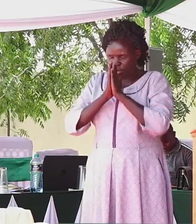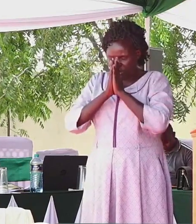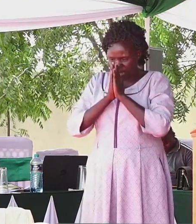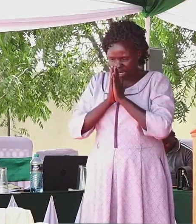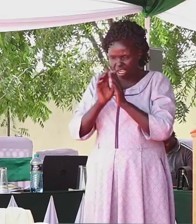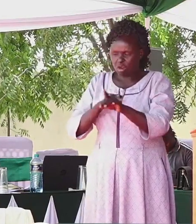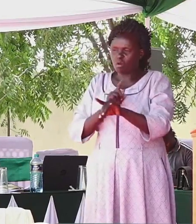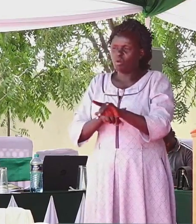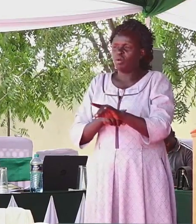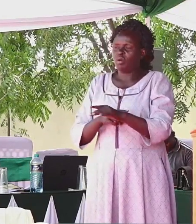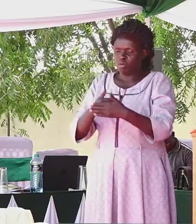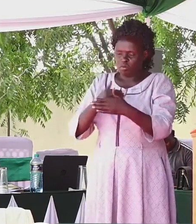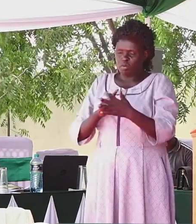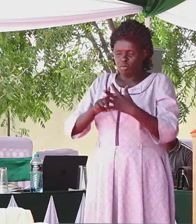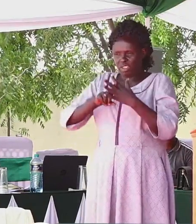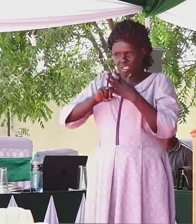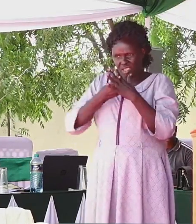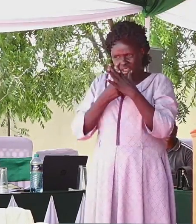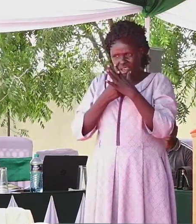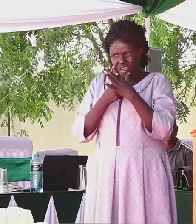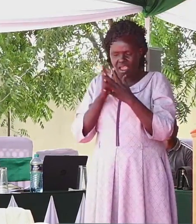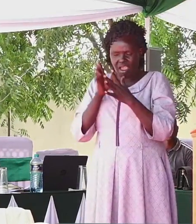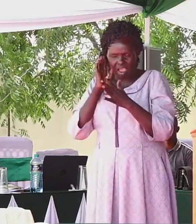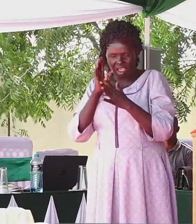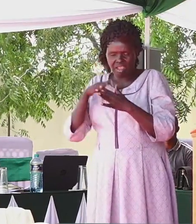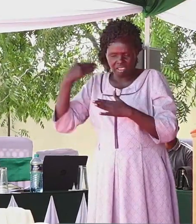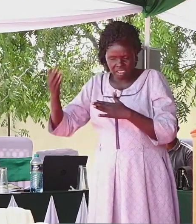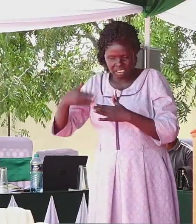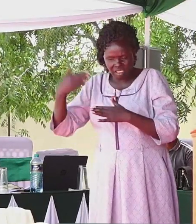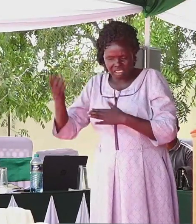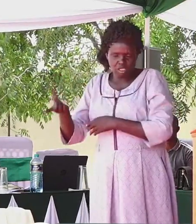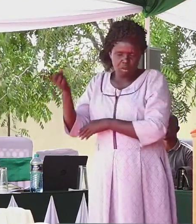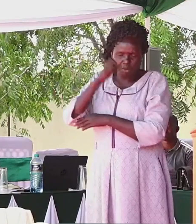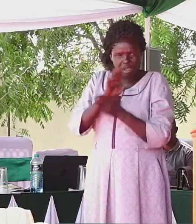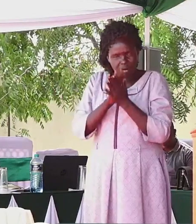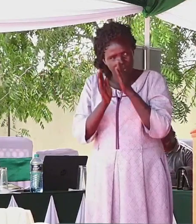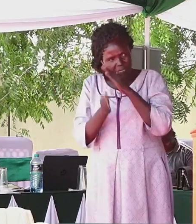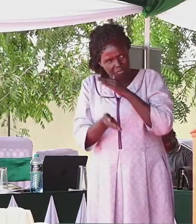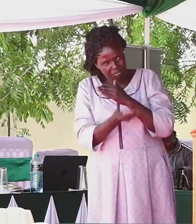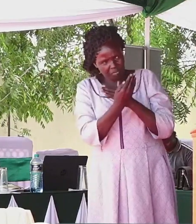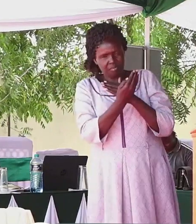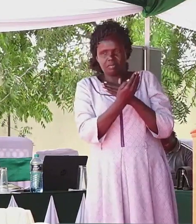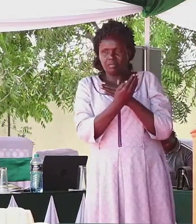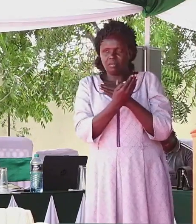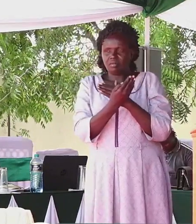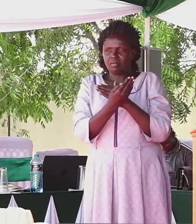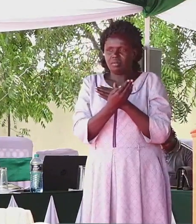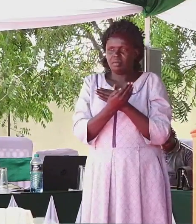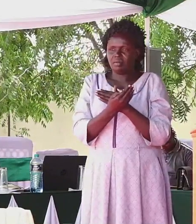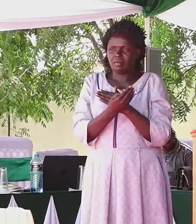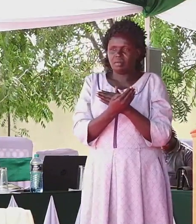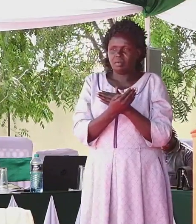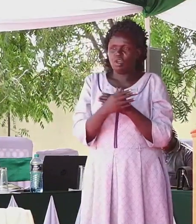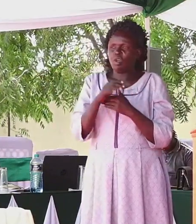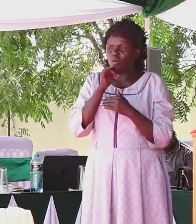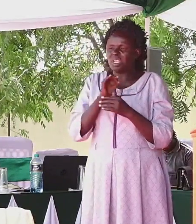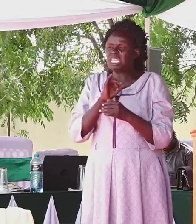it started, we've had them every day pray for us in the morning, and we have not had any